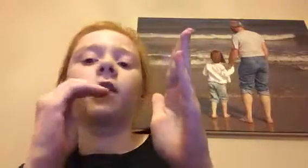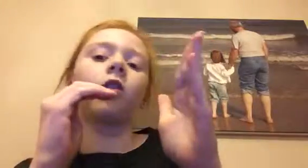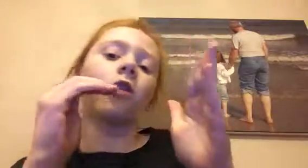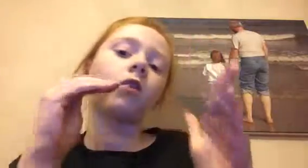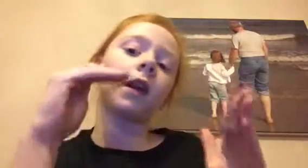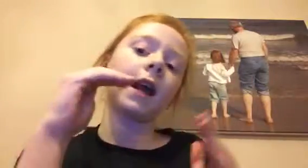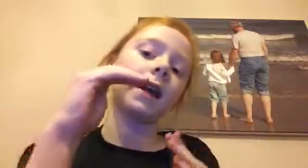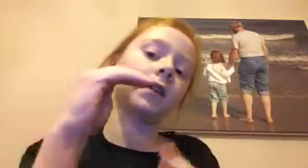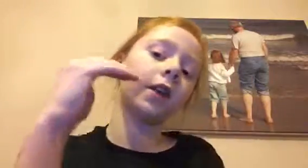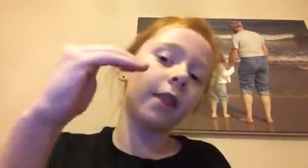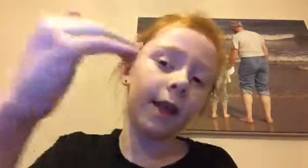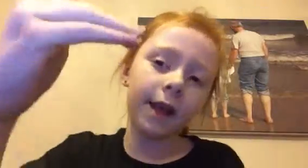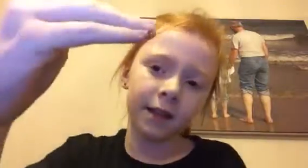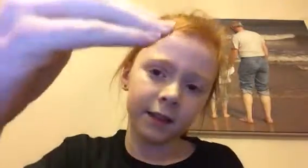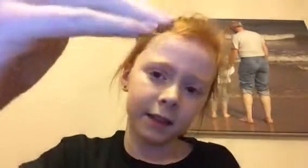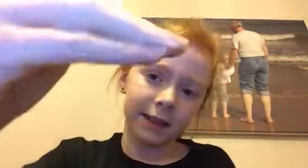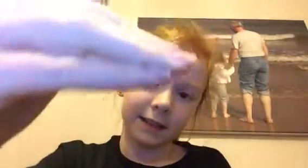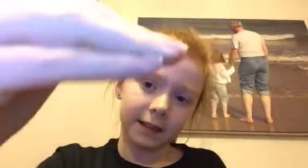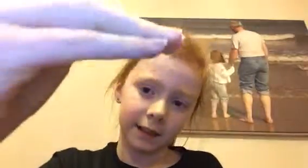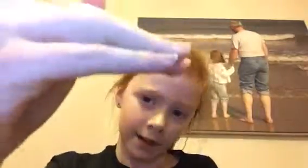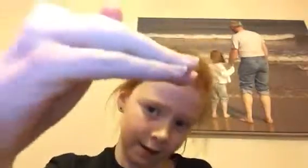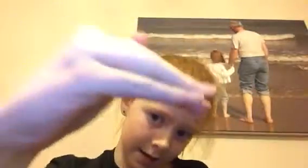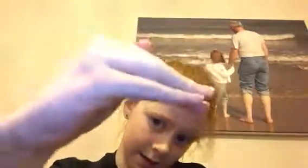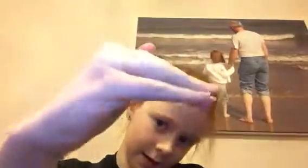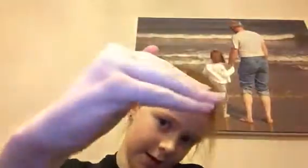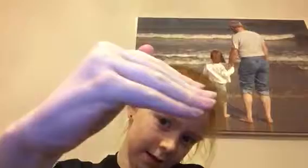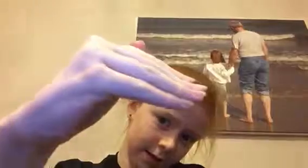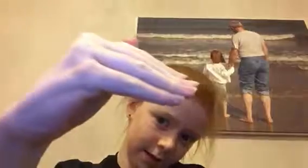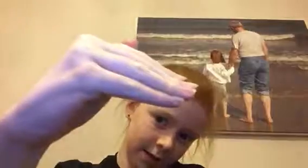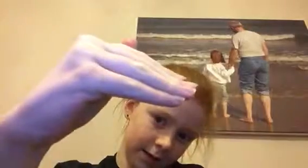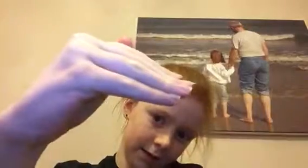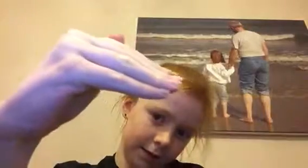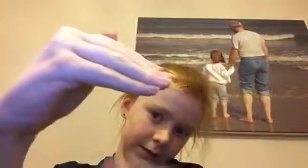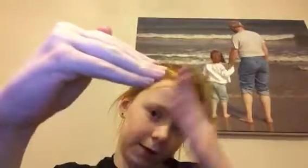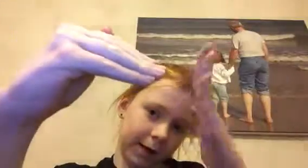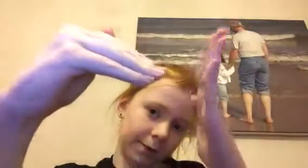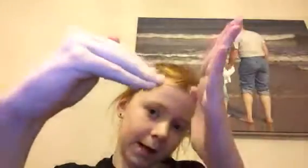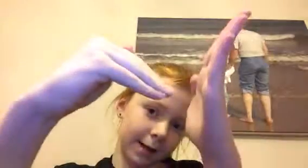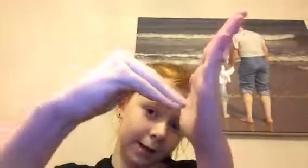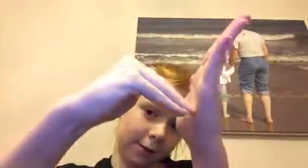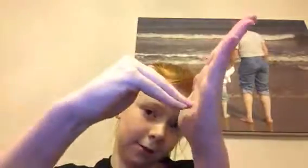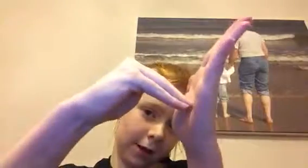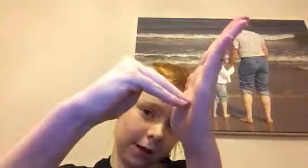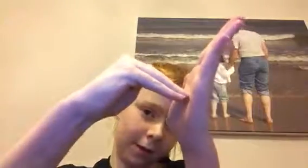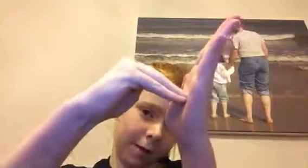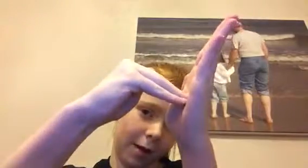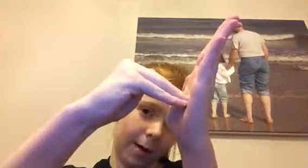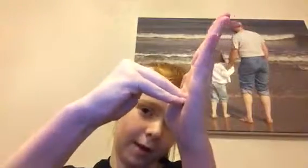your right hand like this and then place it on your left palm